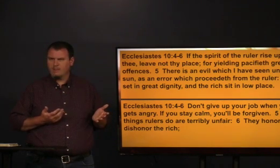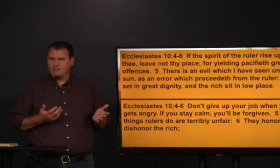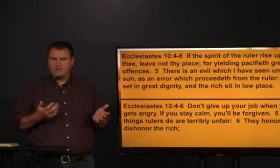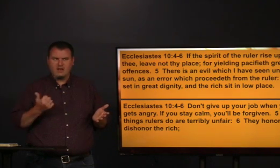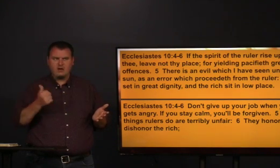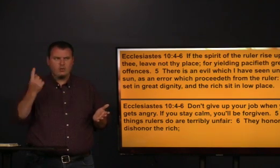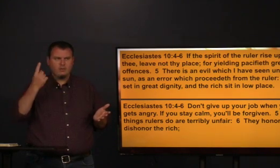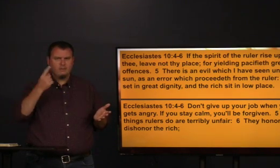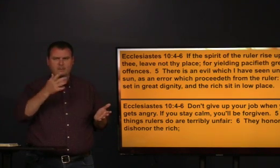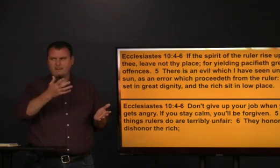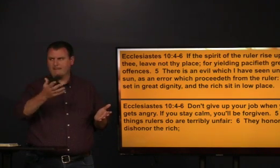Anyone?